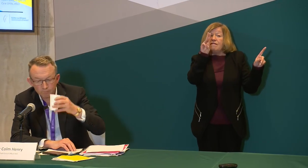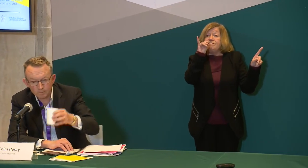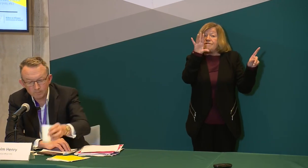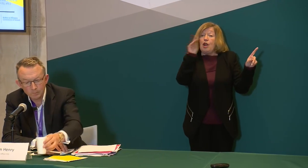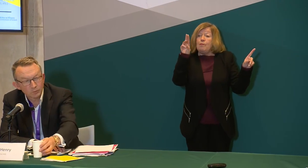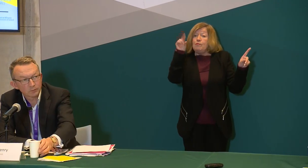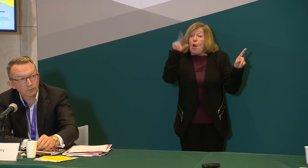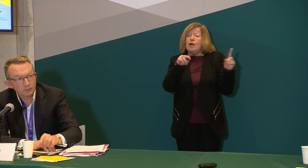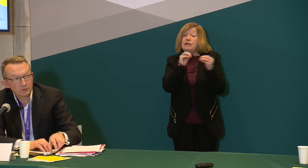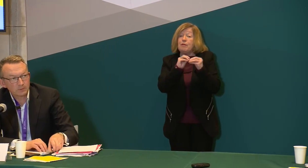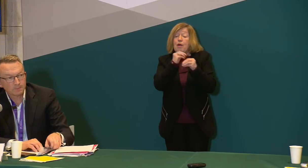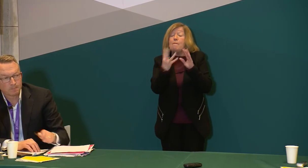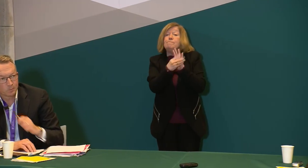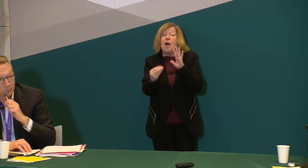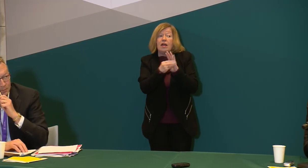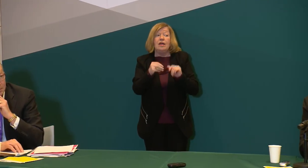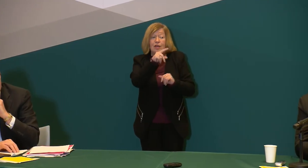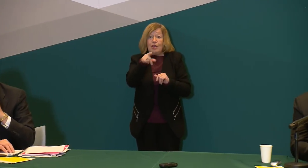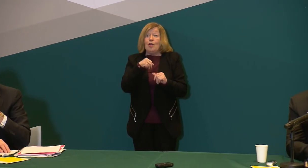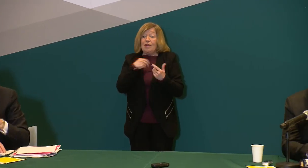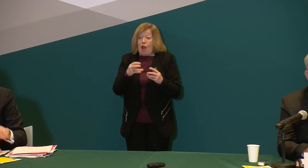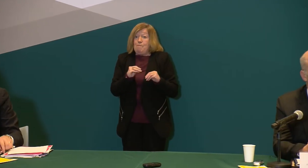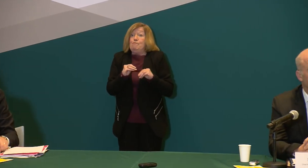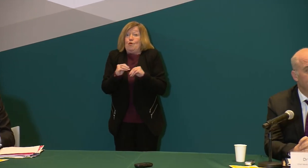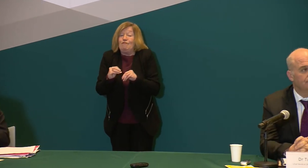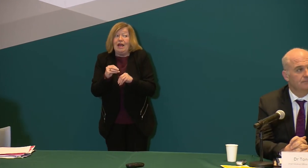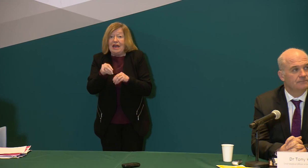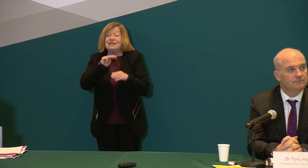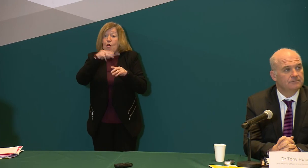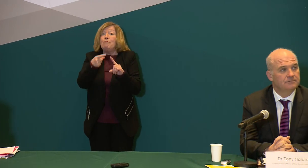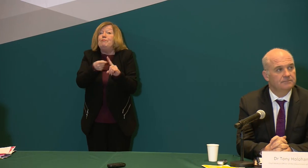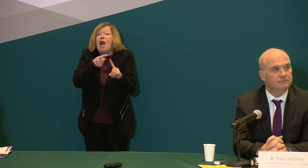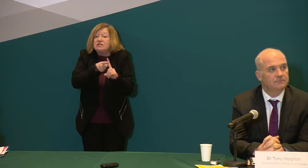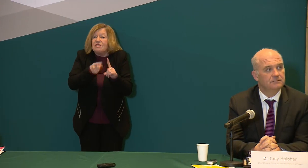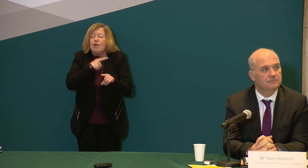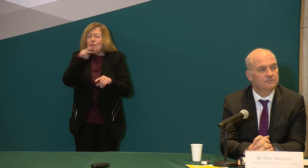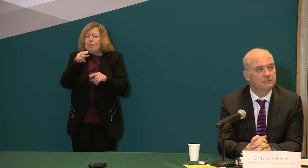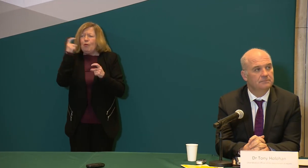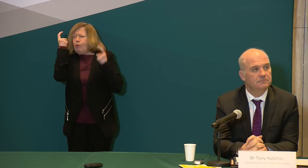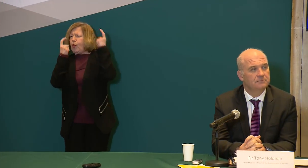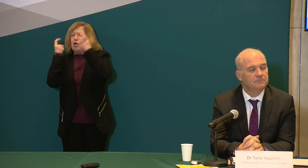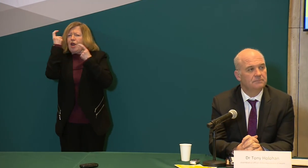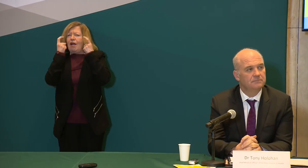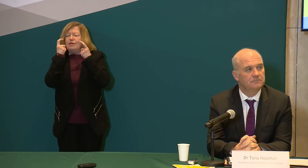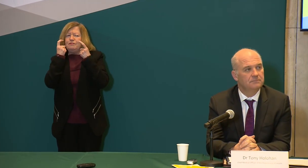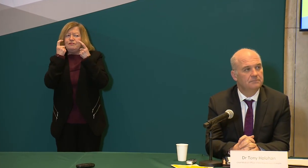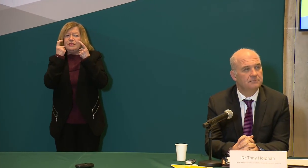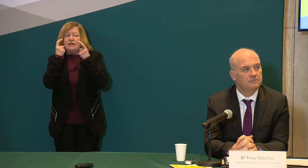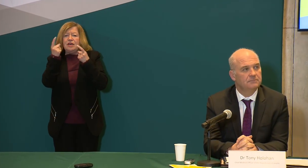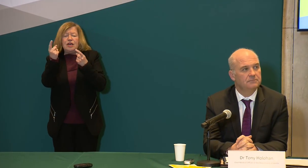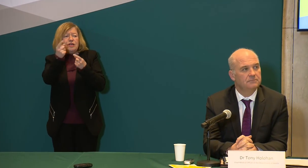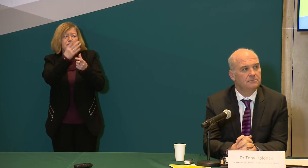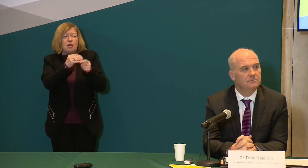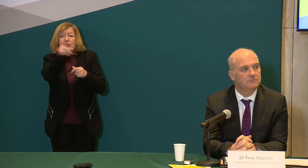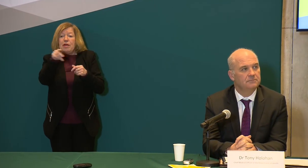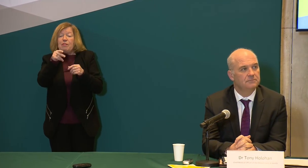with the modelling, clearly we are making inroads and clearly it is positive. Some people will wonder, did some people